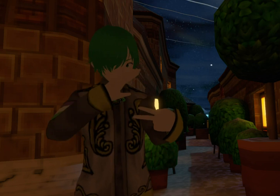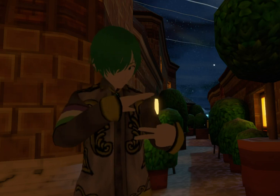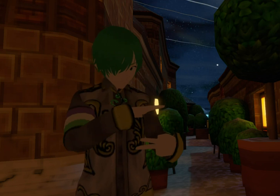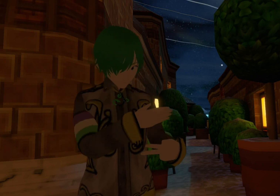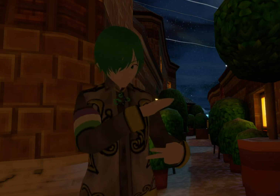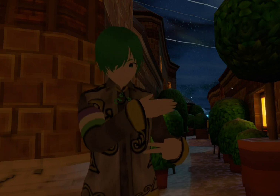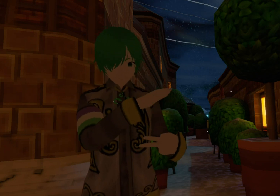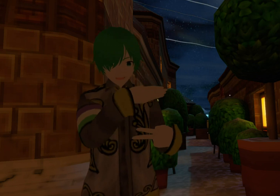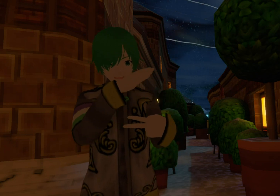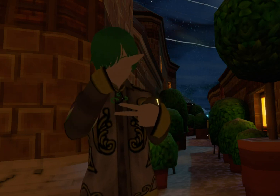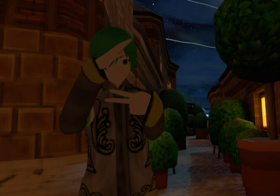Wait.